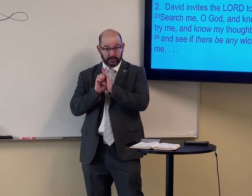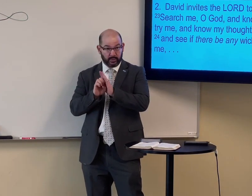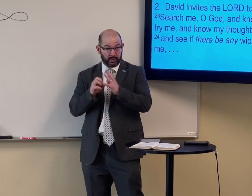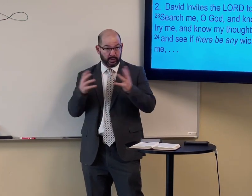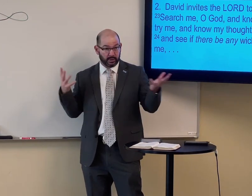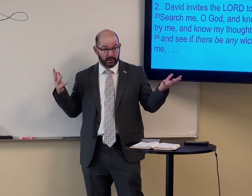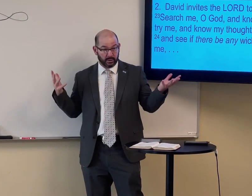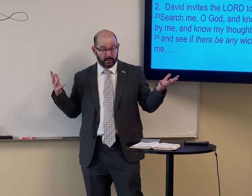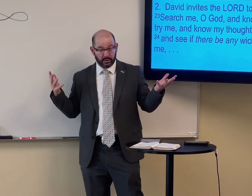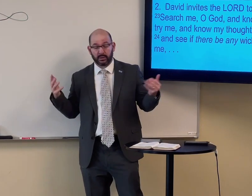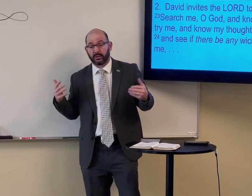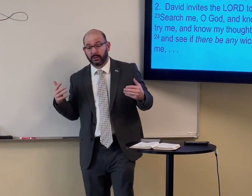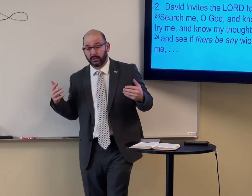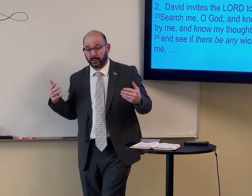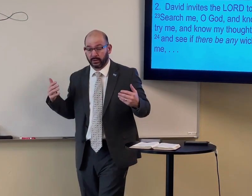For example,